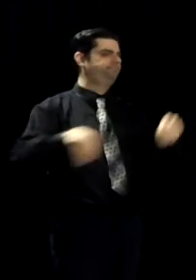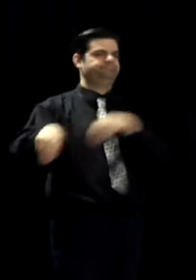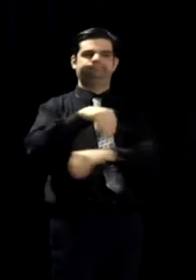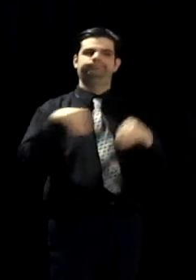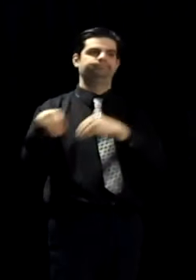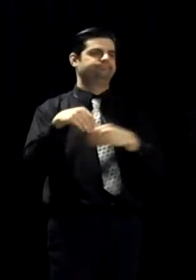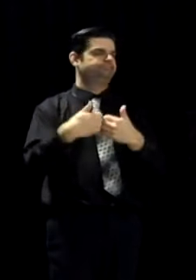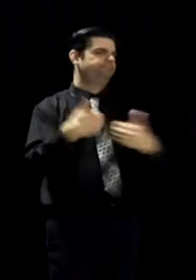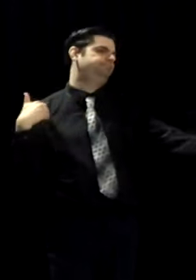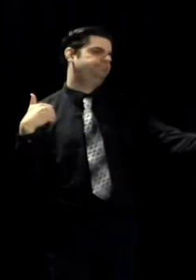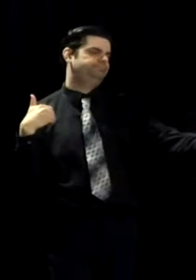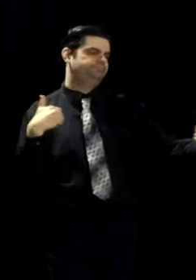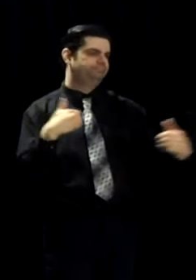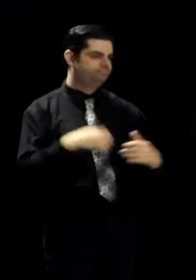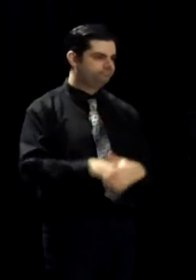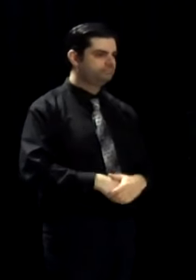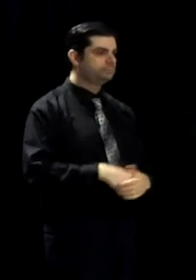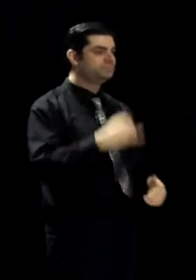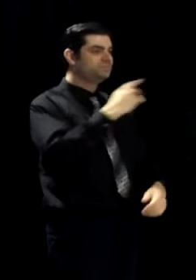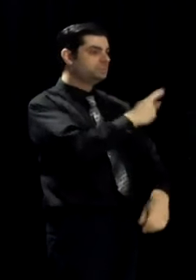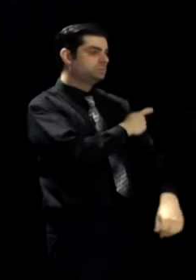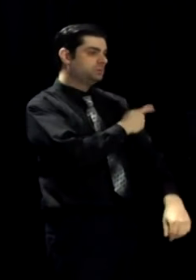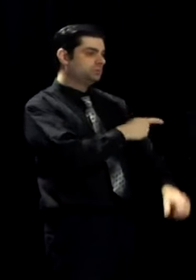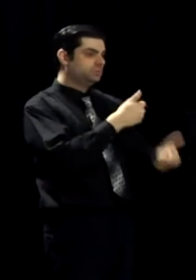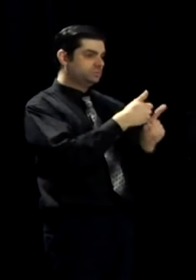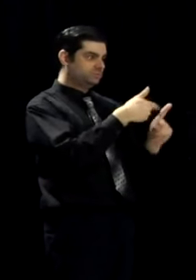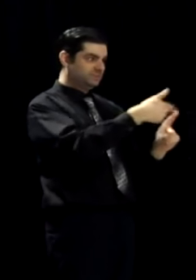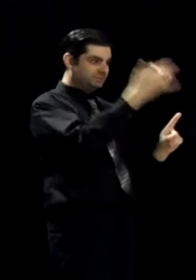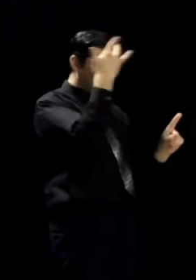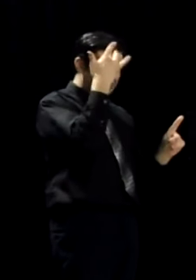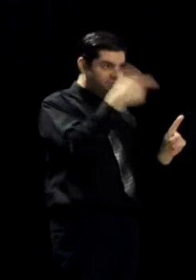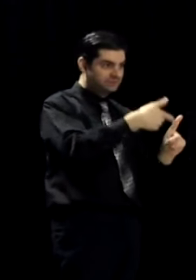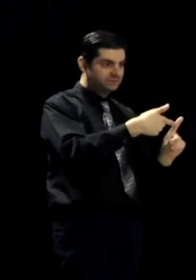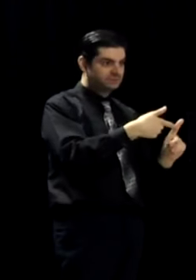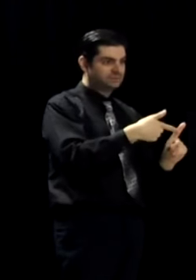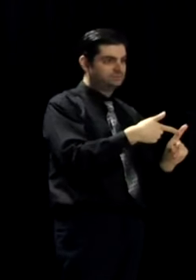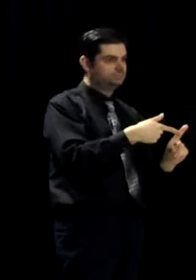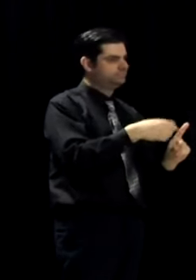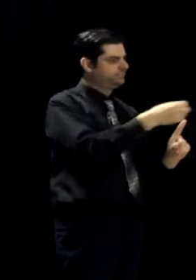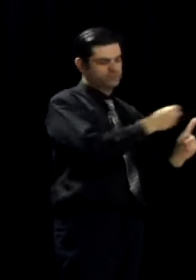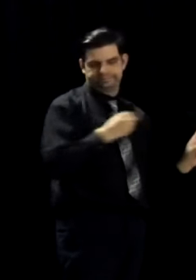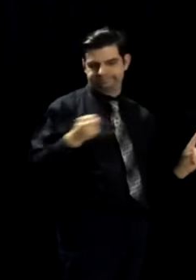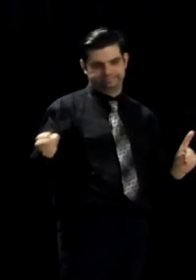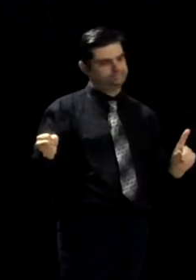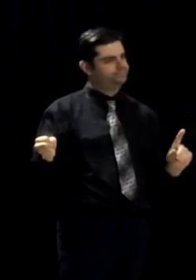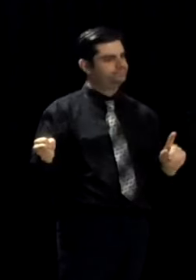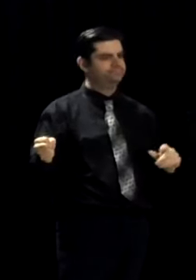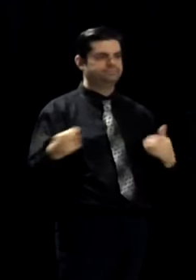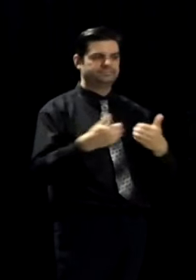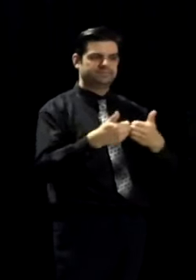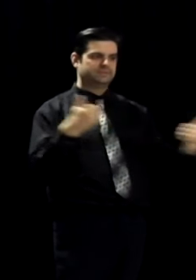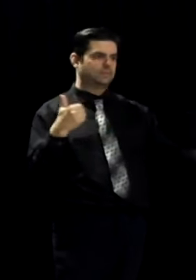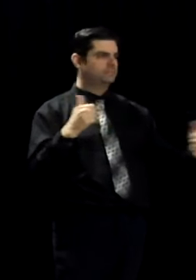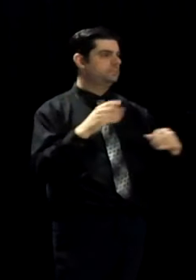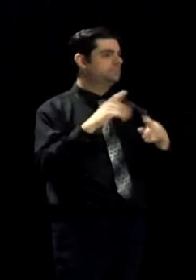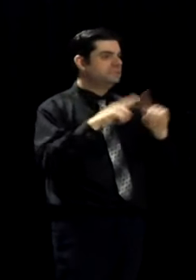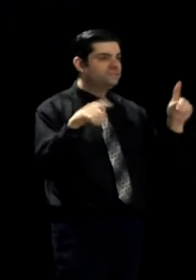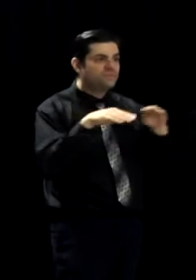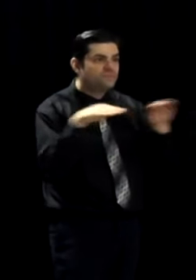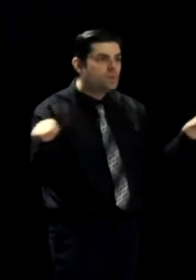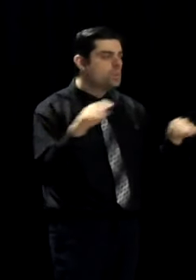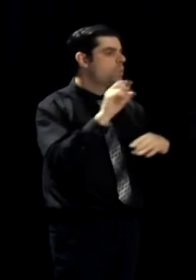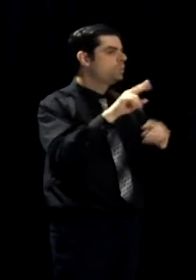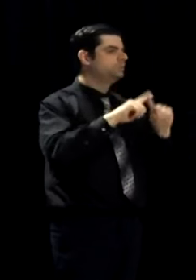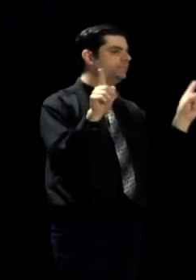isolated at the nursing homes. Much easier to do. Now, what has happened, and why I talked about this with